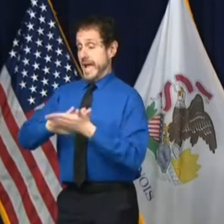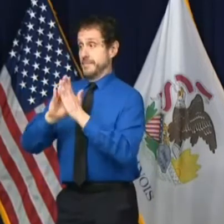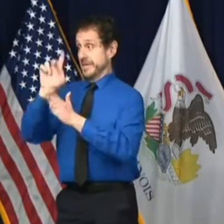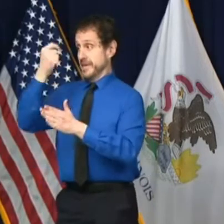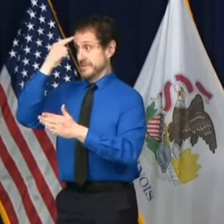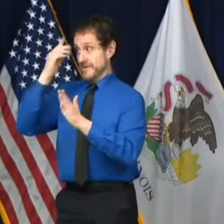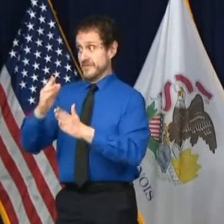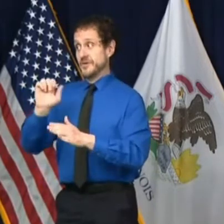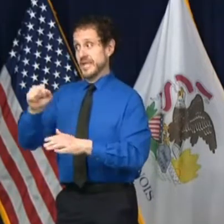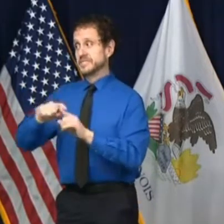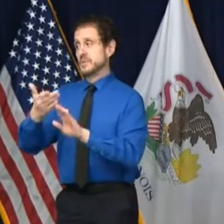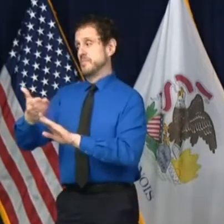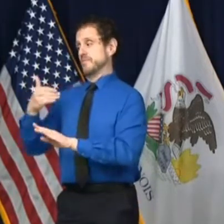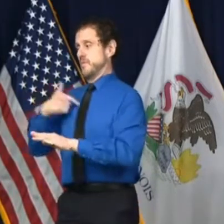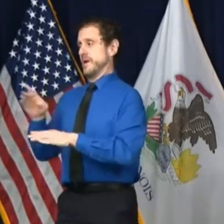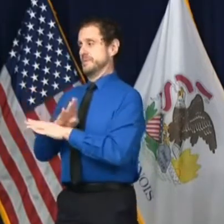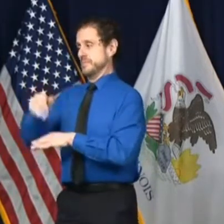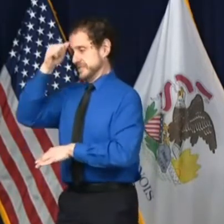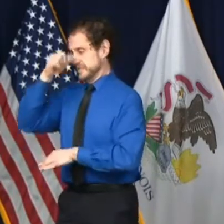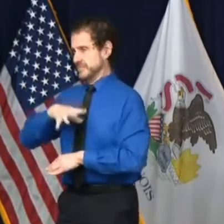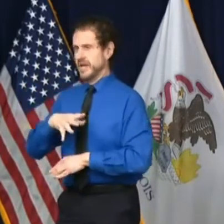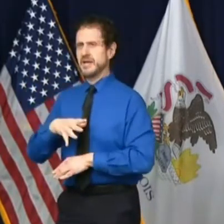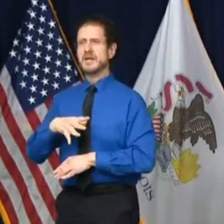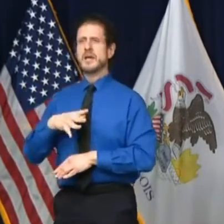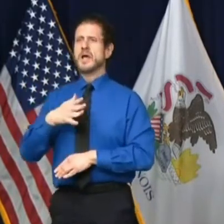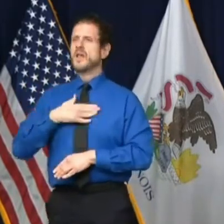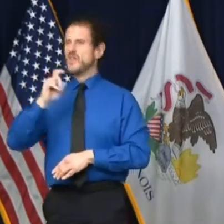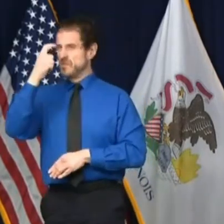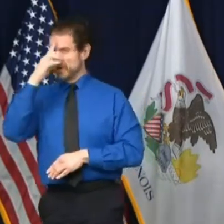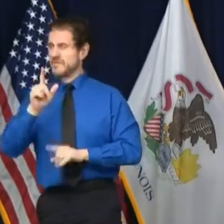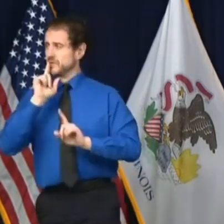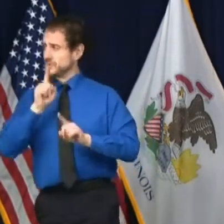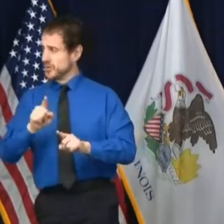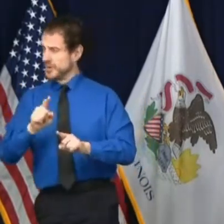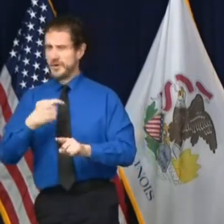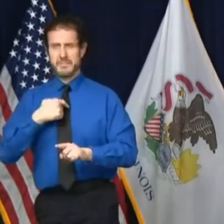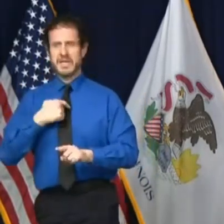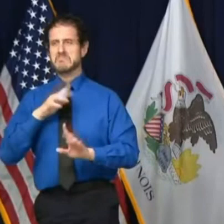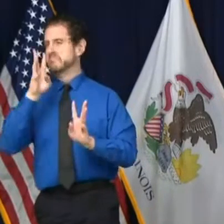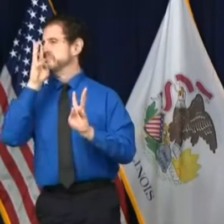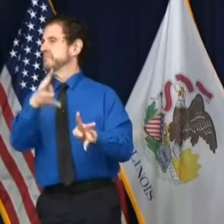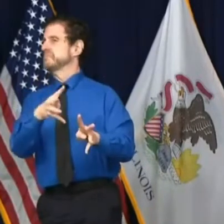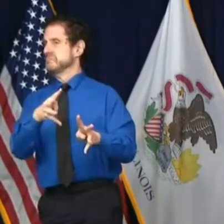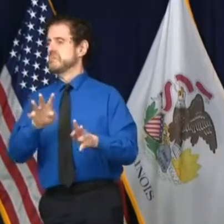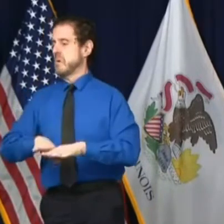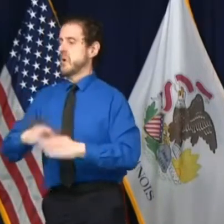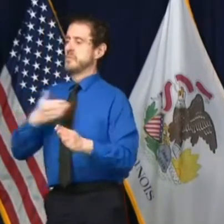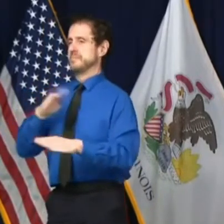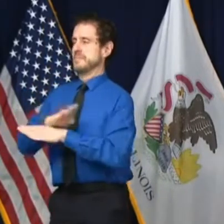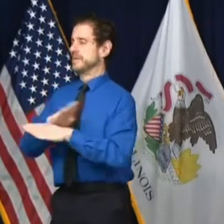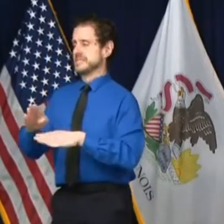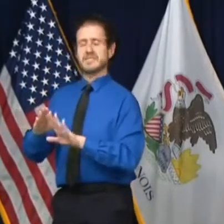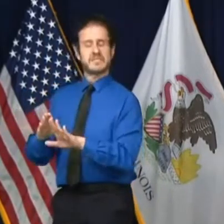not want to defy the executive order because I believe that I would be taking on liability if I did that.